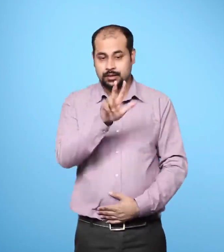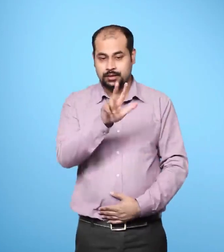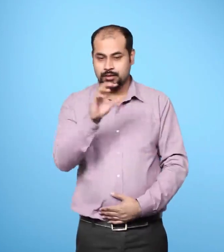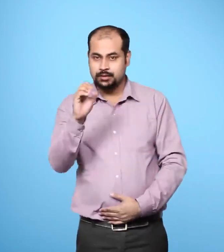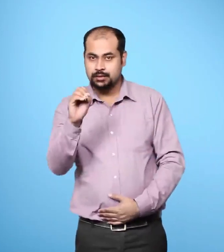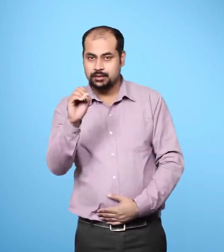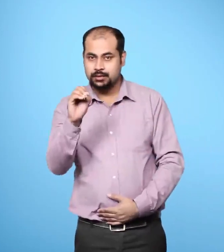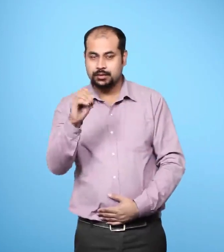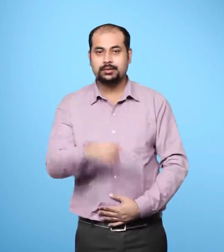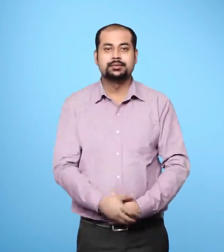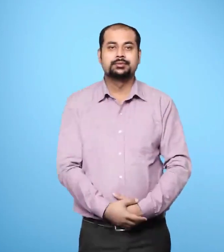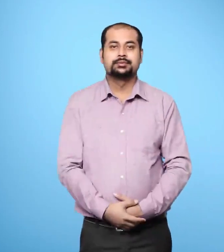80.